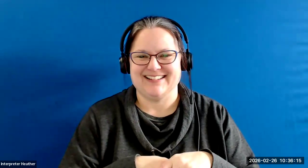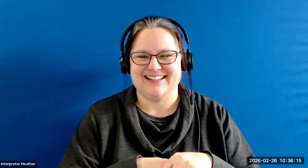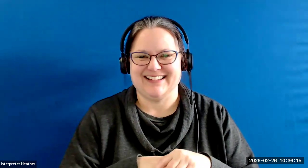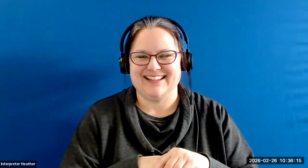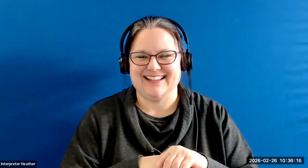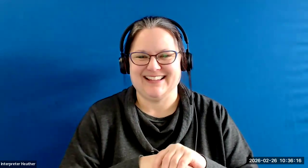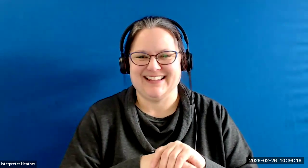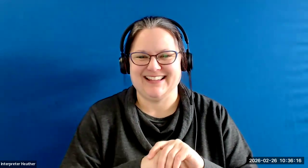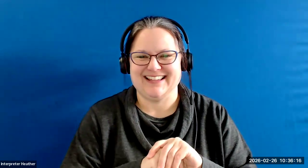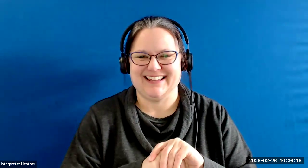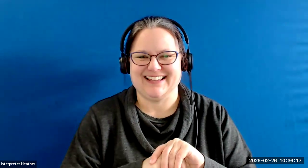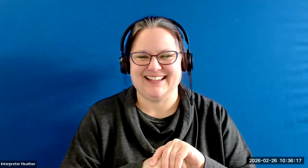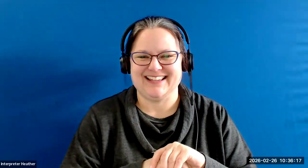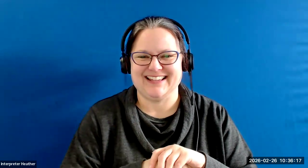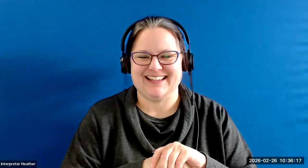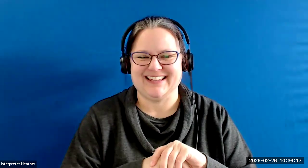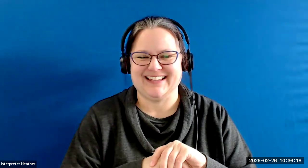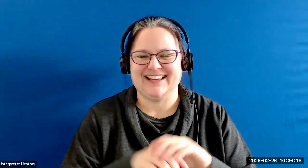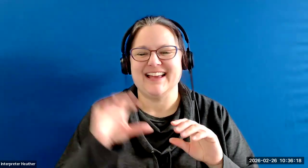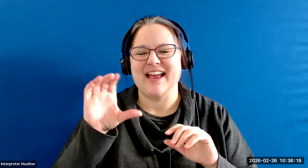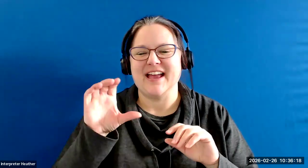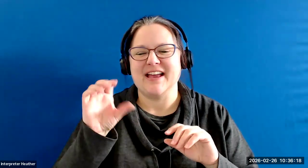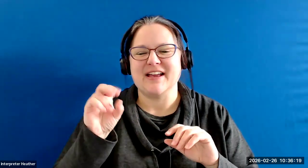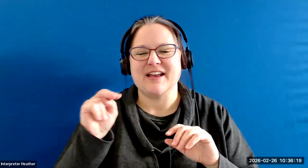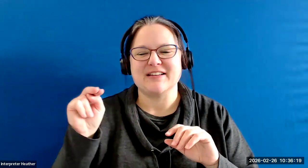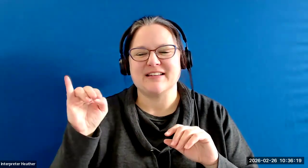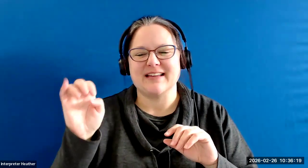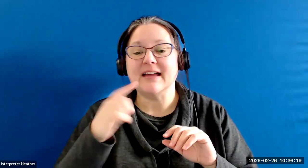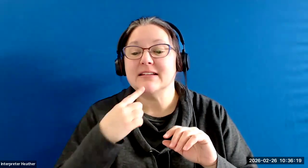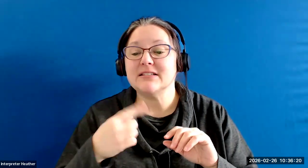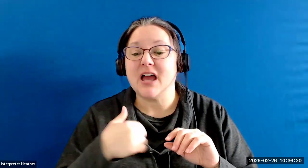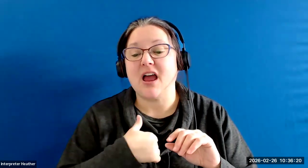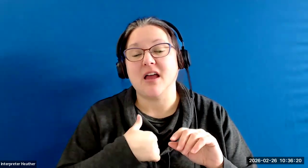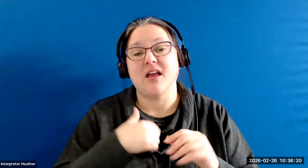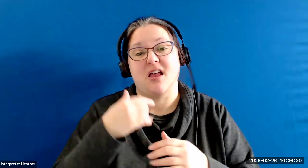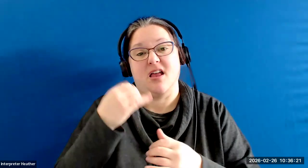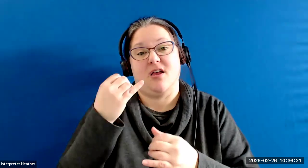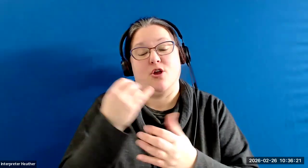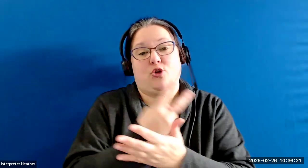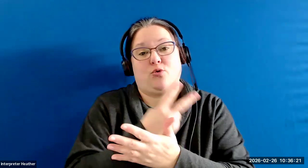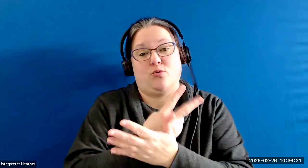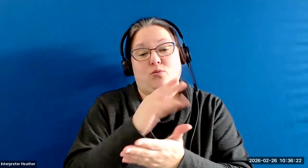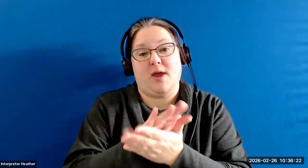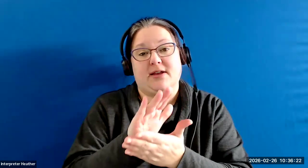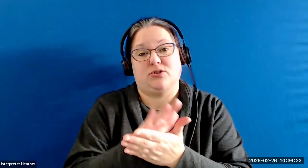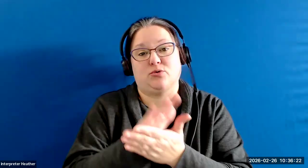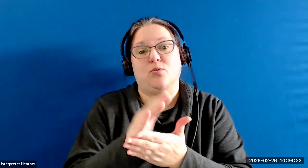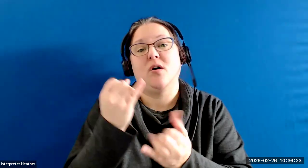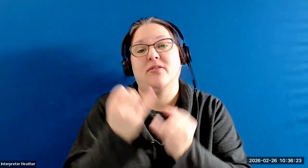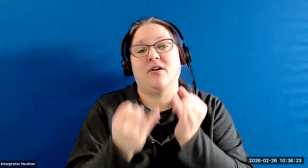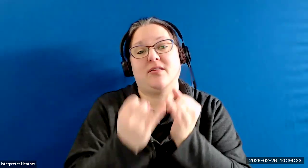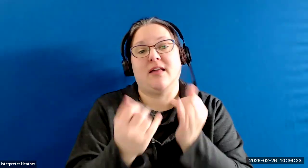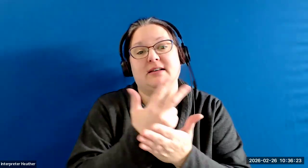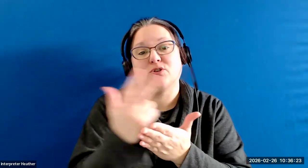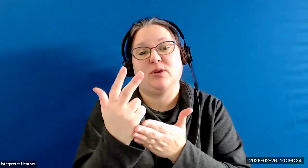was trying to get other things set up. Okay. Connie says, I missed the last 3 weeks of a semester of